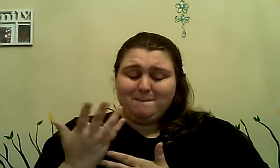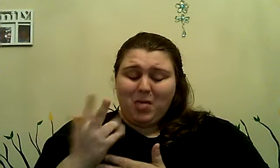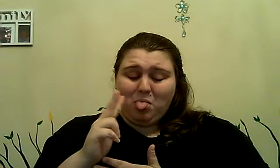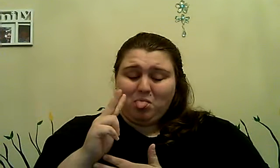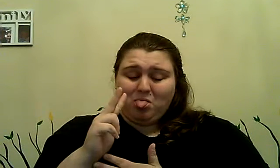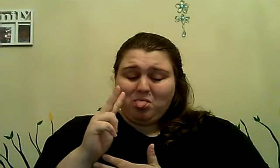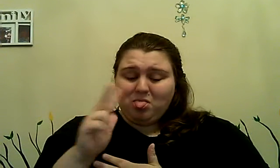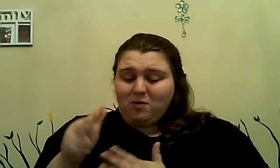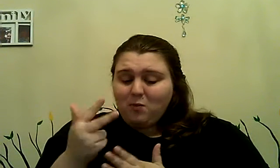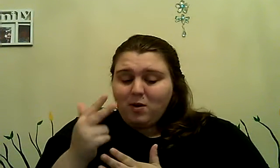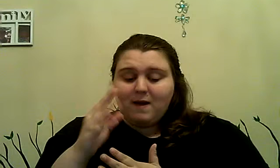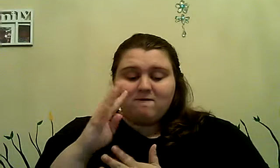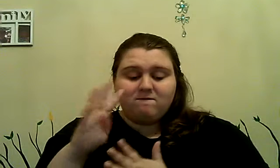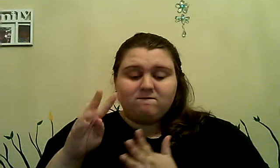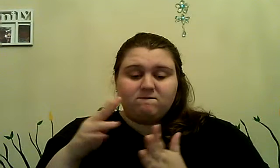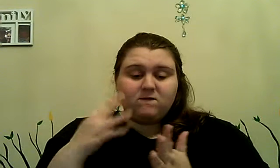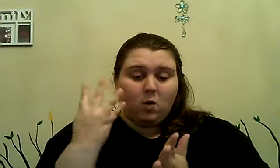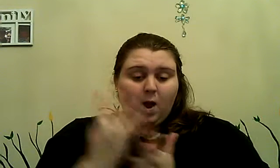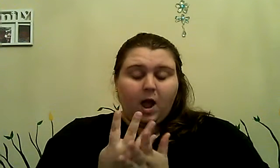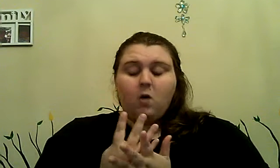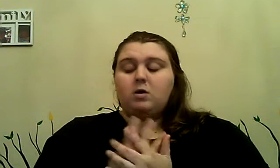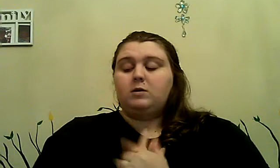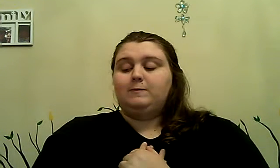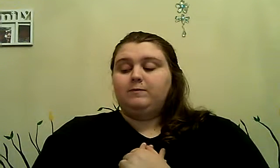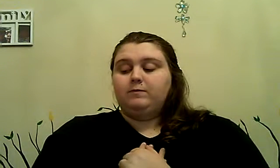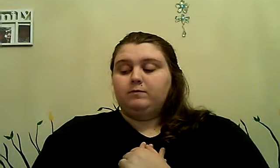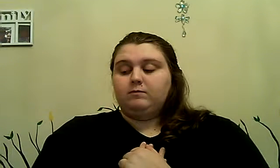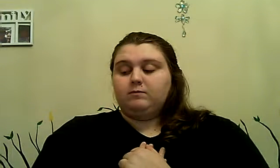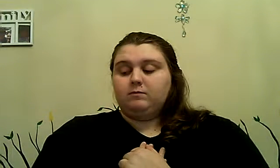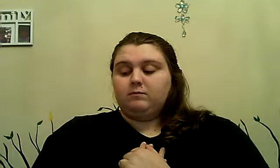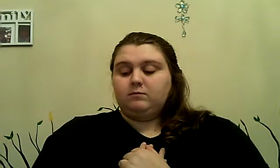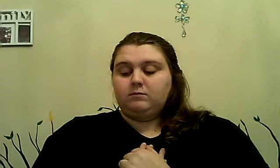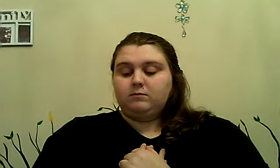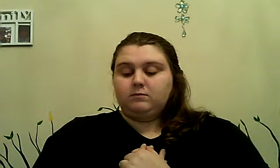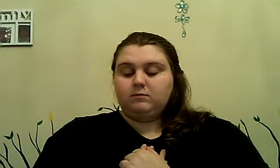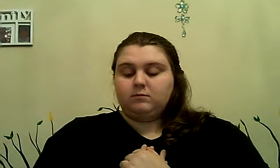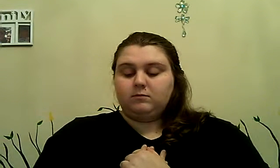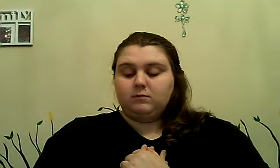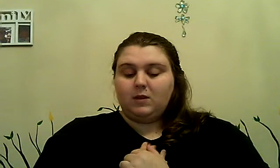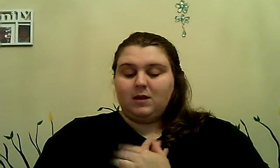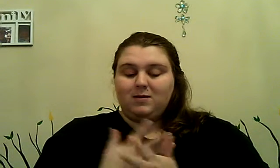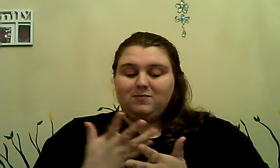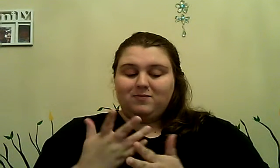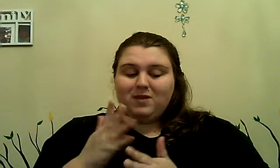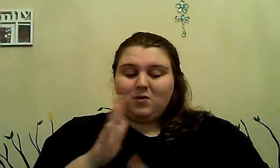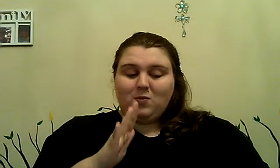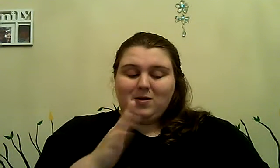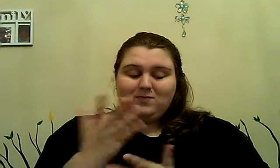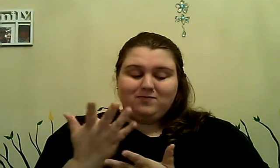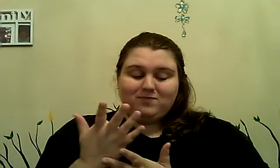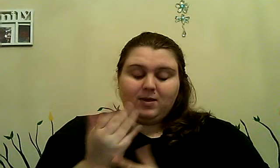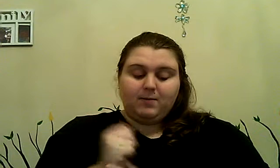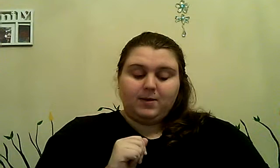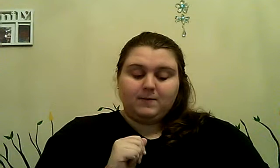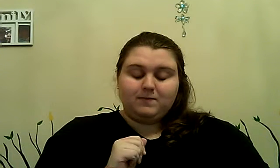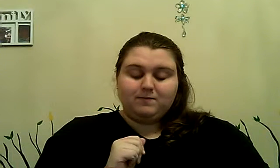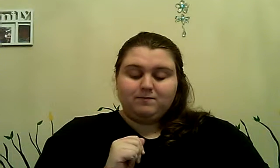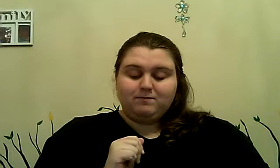it, the frowns and the long faces started to show up and remind you that it was her birthday.